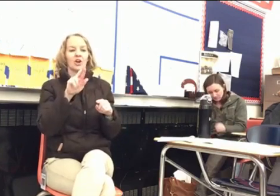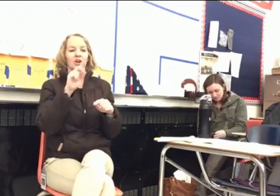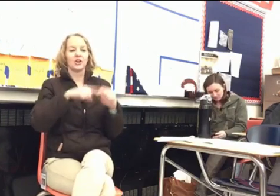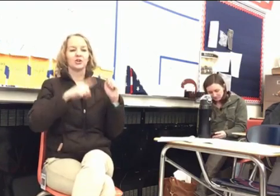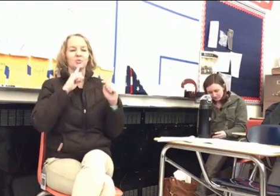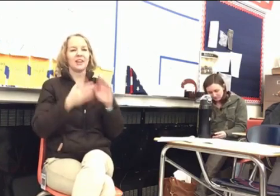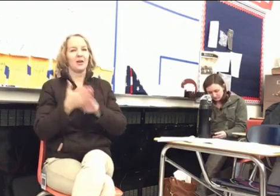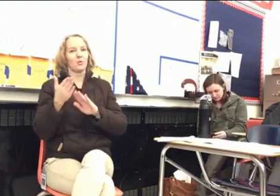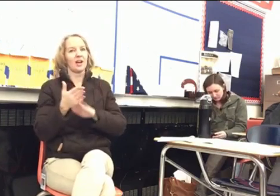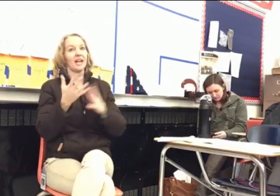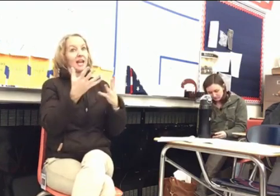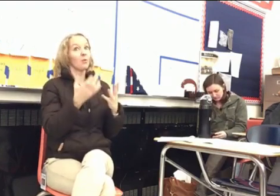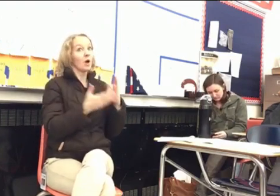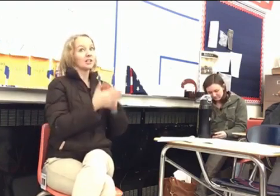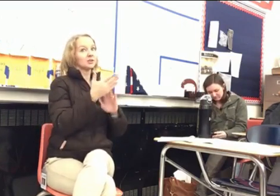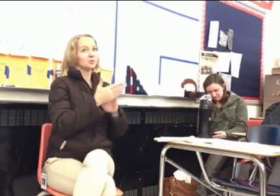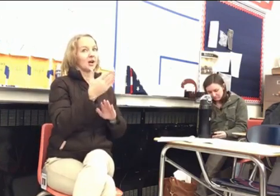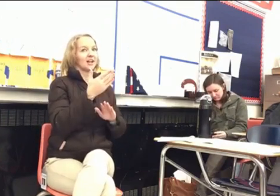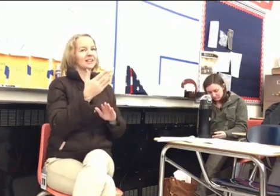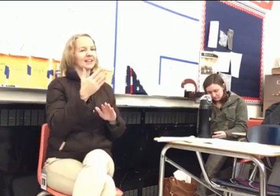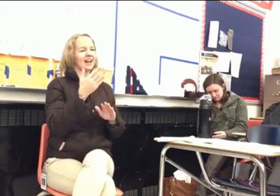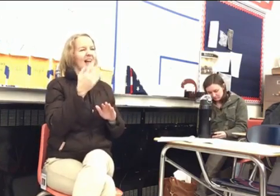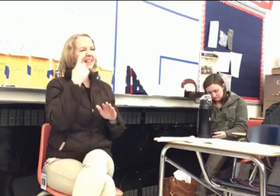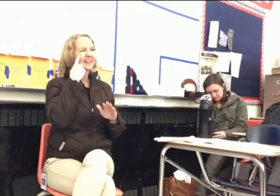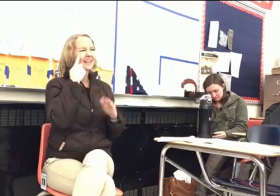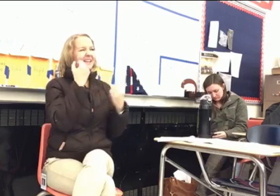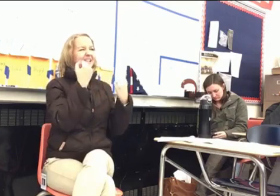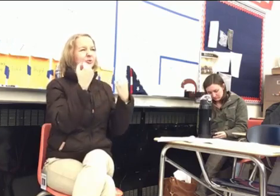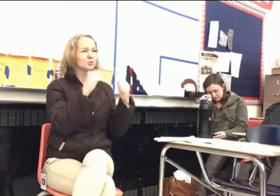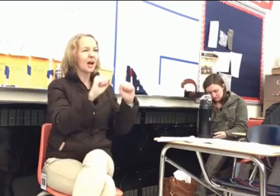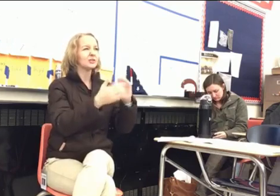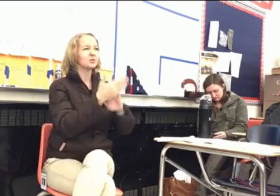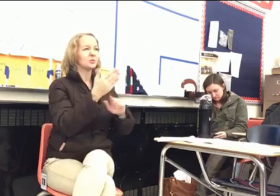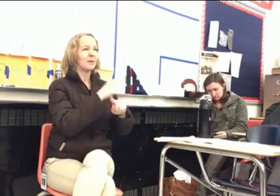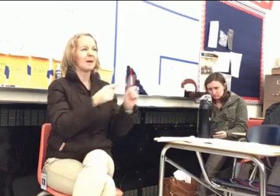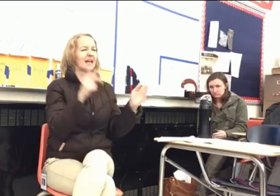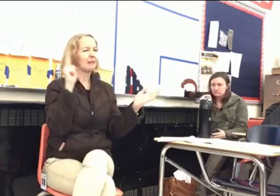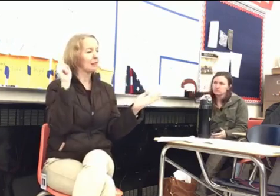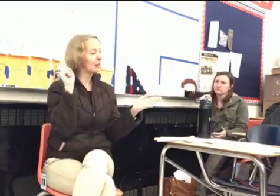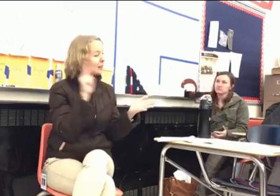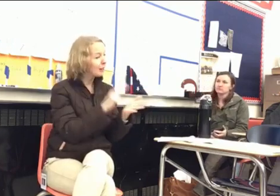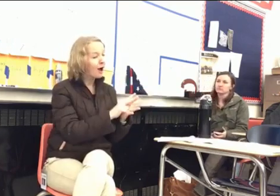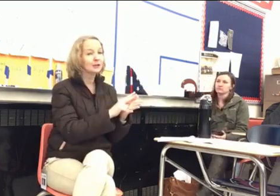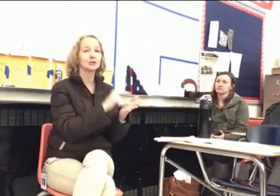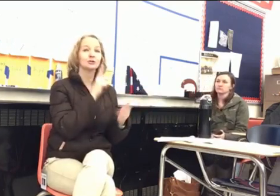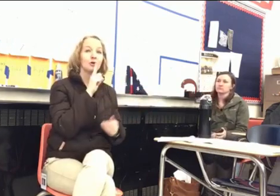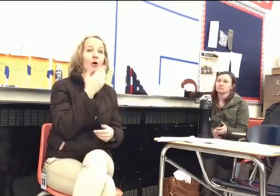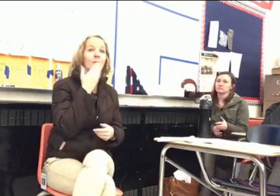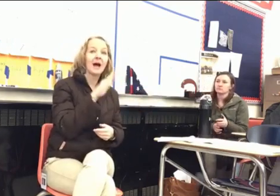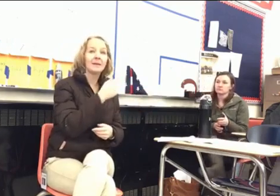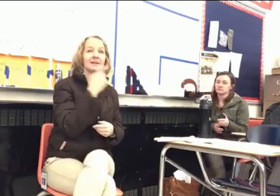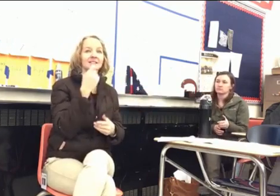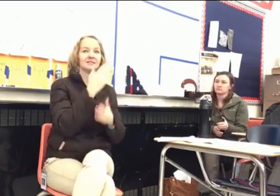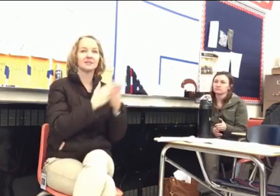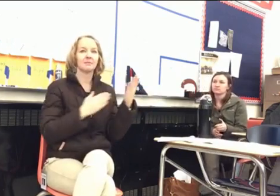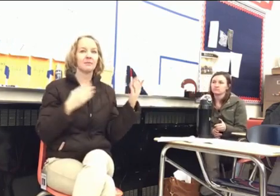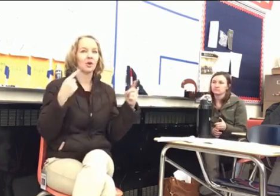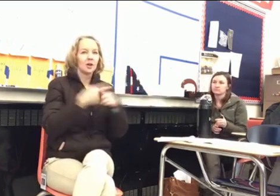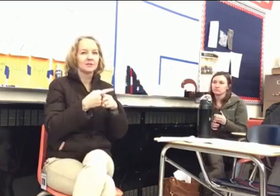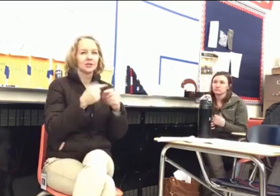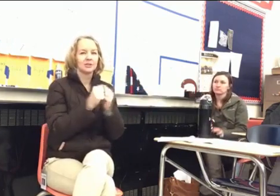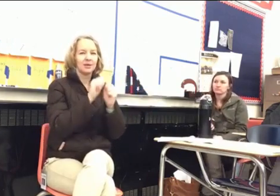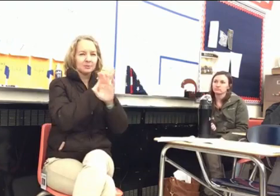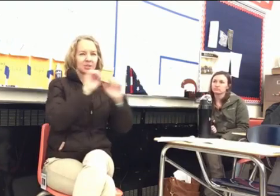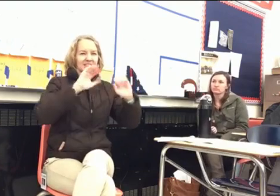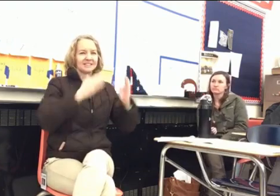He wished he could have run probably, and I think if I remember correctly, he did, but he lost so badly because of some controversies in his